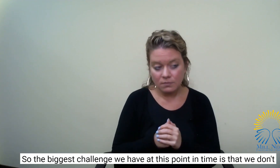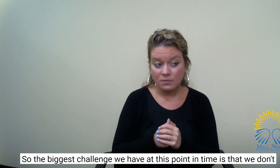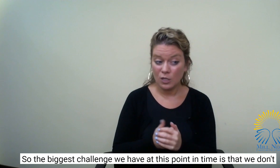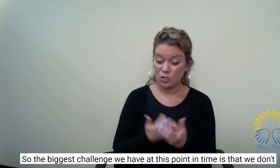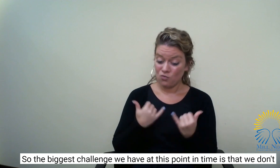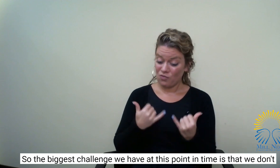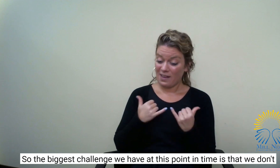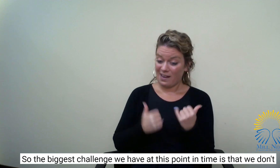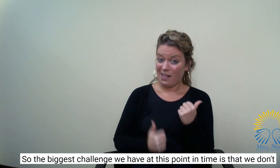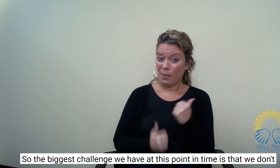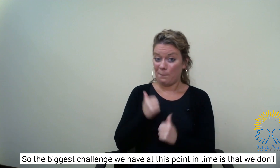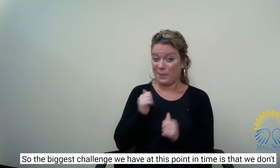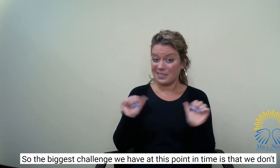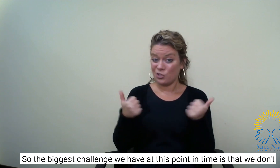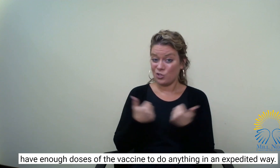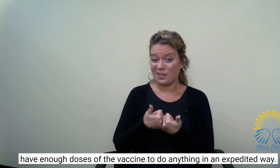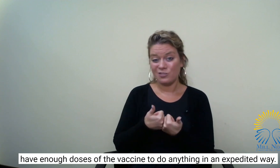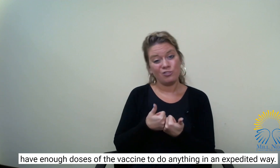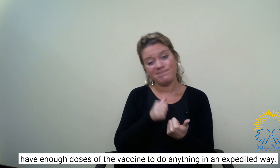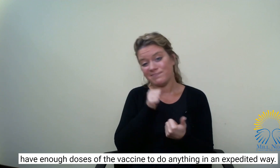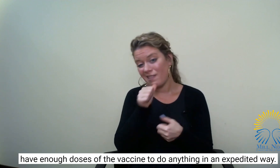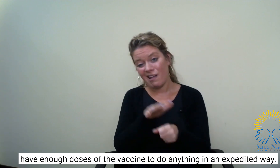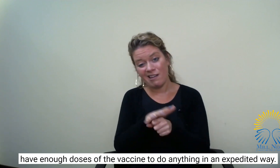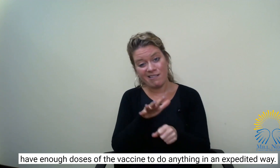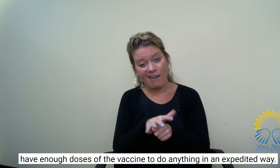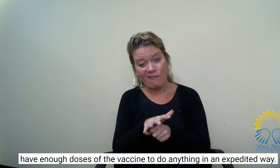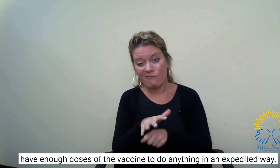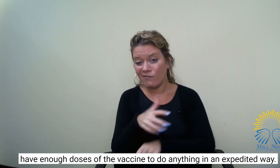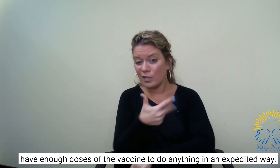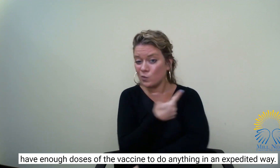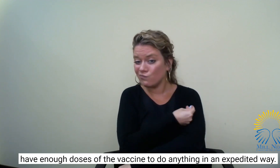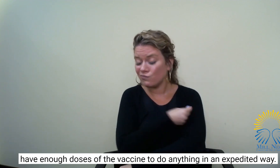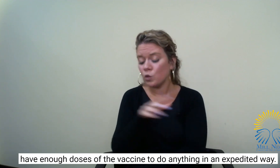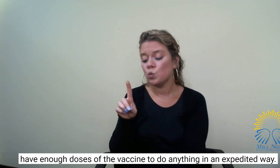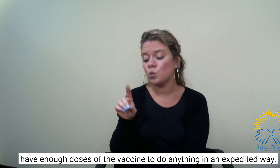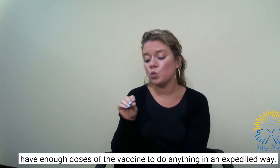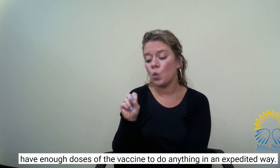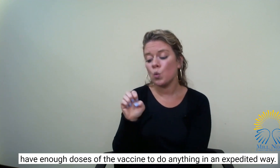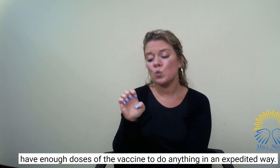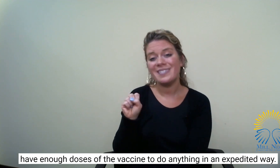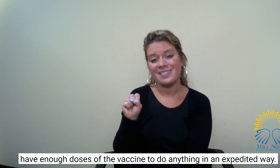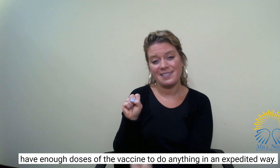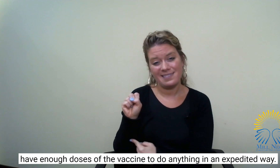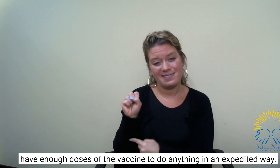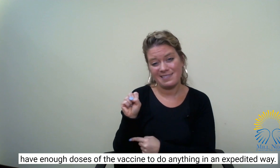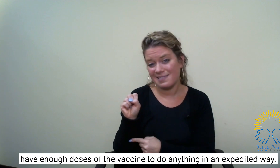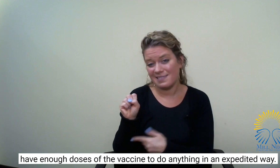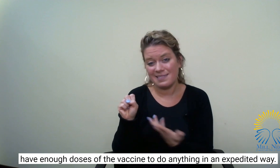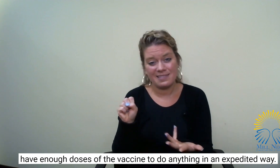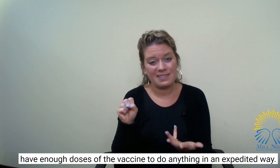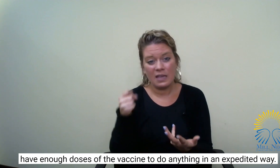in time is that we don't have enough doses of the vaccine to do anything in an expedited